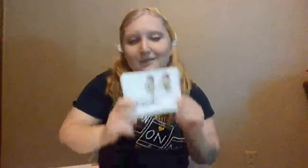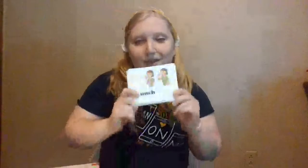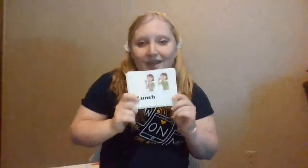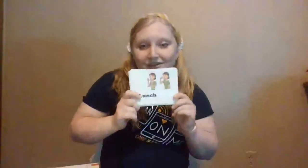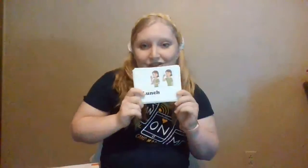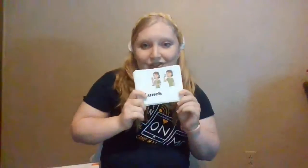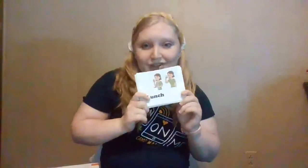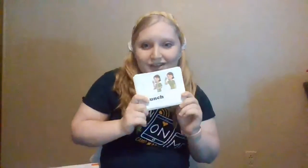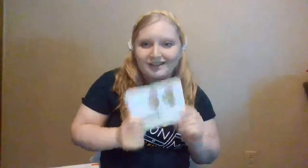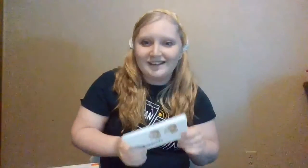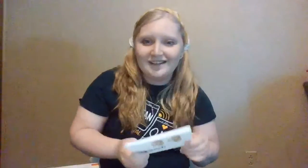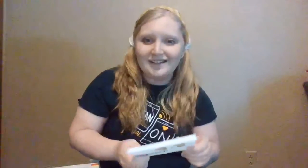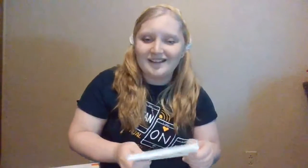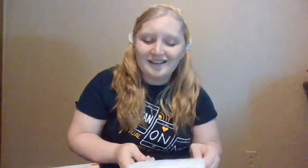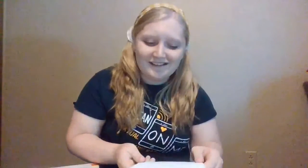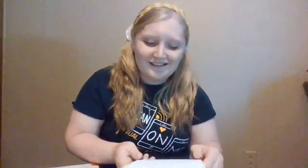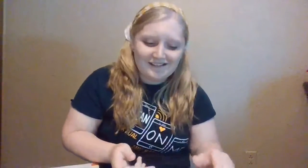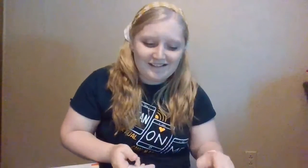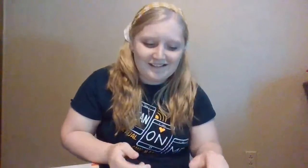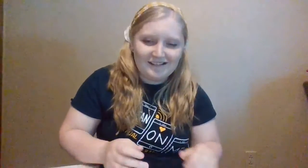for lunch?